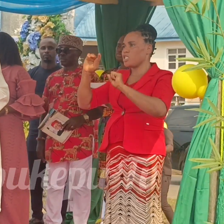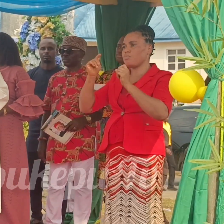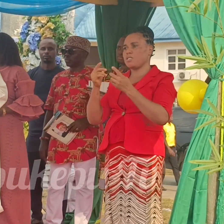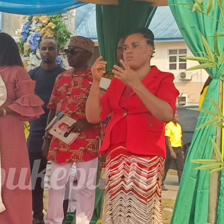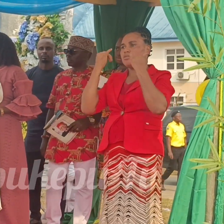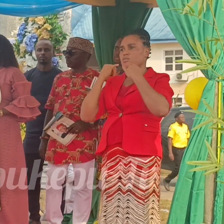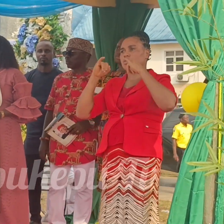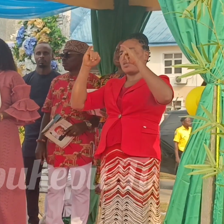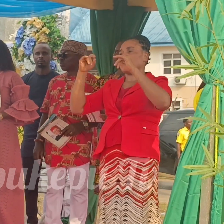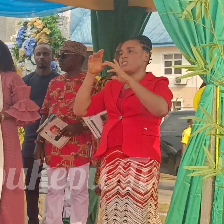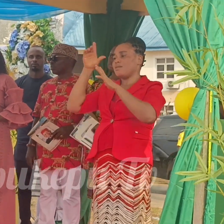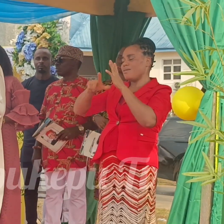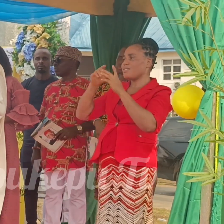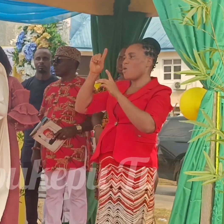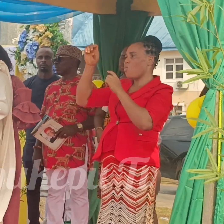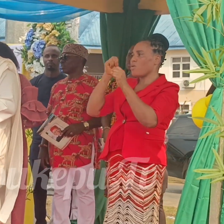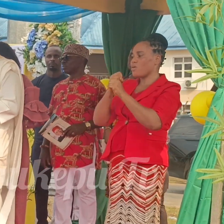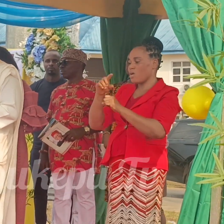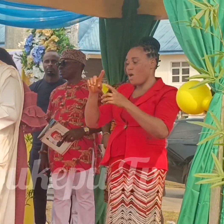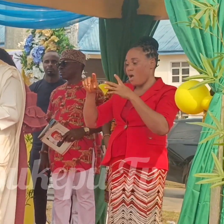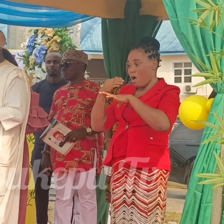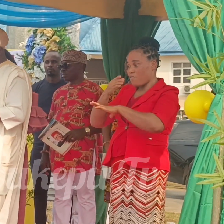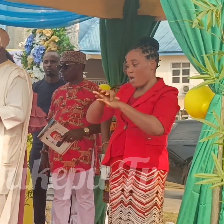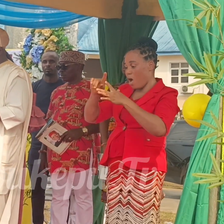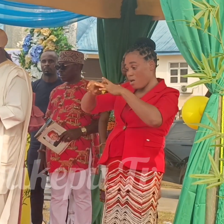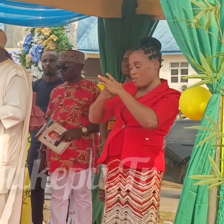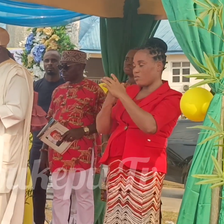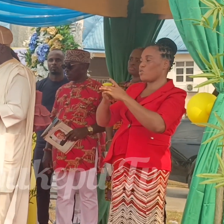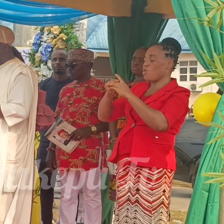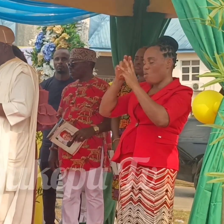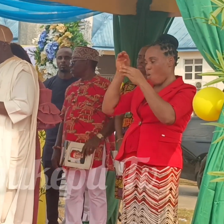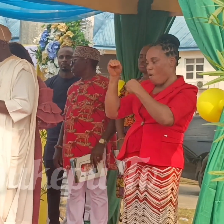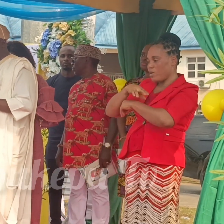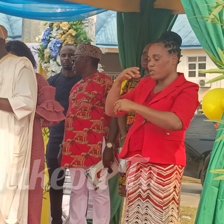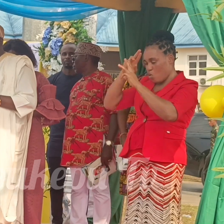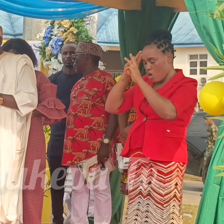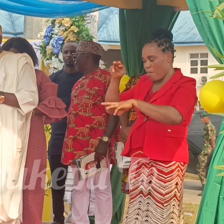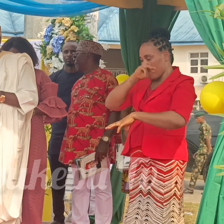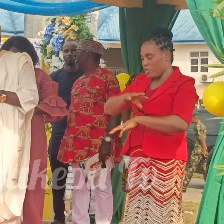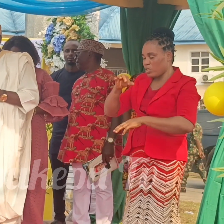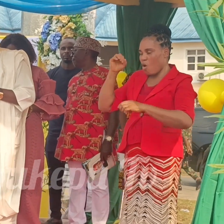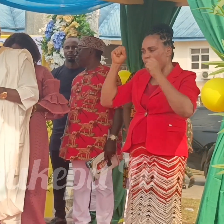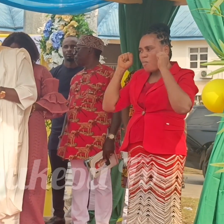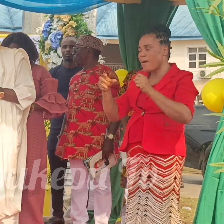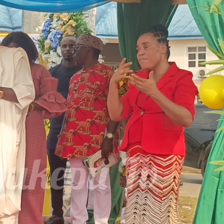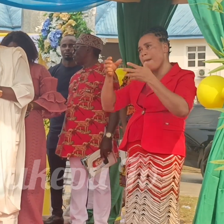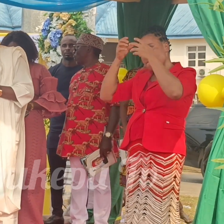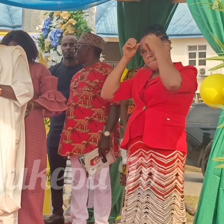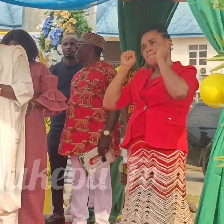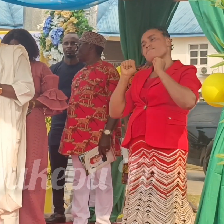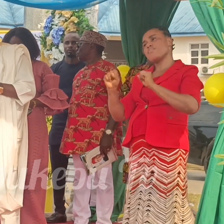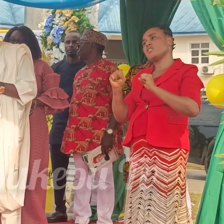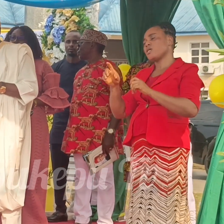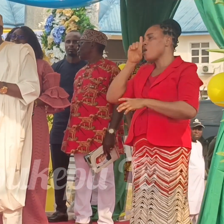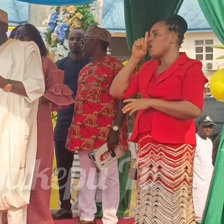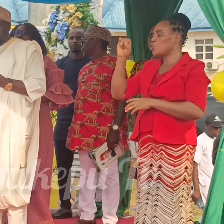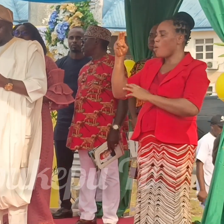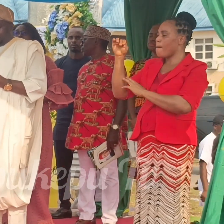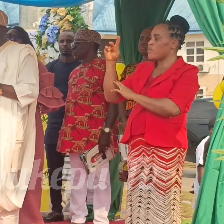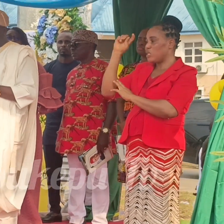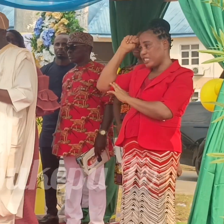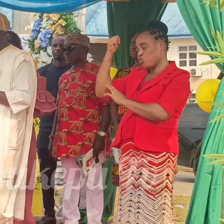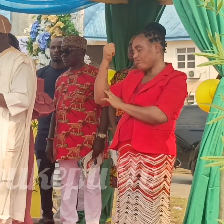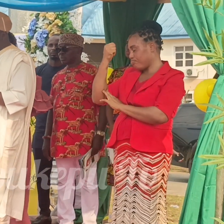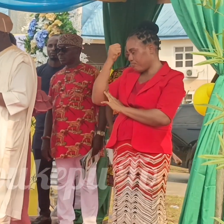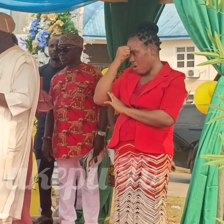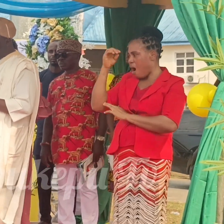inaugurated less than 1 year after I assumed office as the Honorable Minister of Power. The President Asiwaju Bola Ahmed